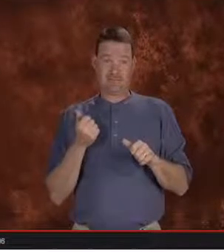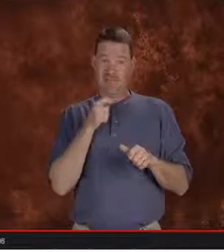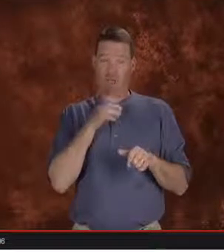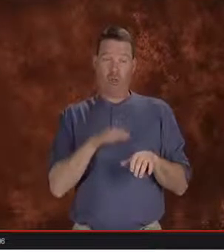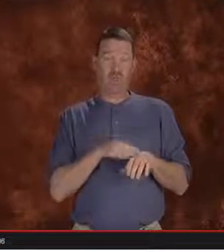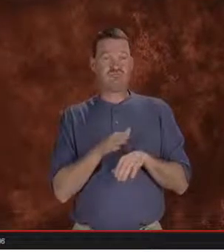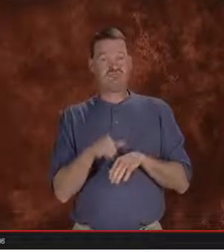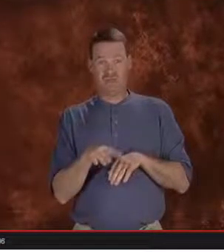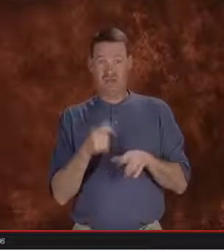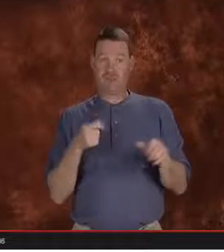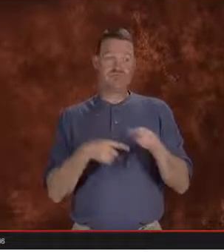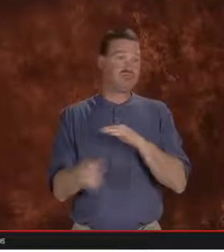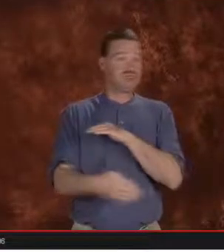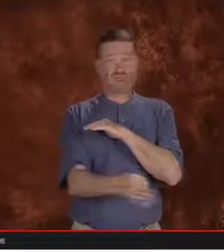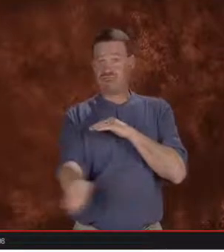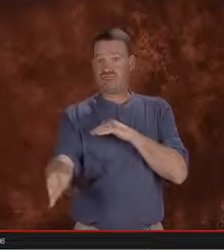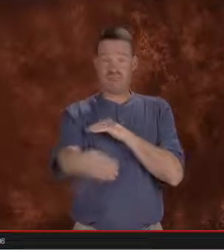10,000 miles.